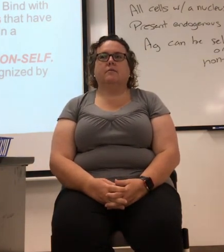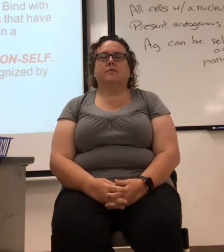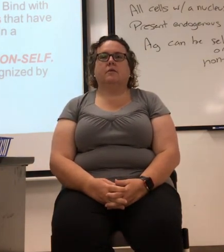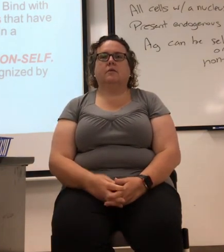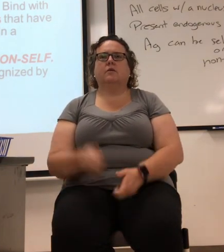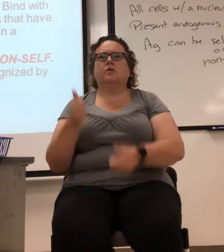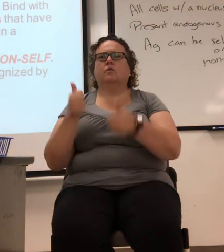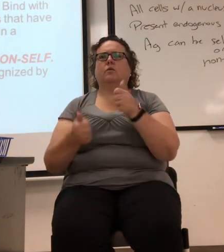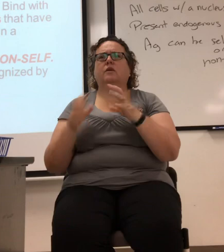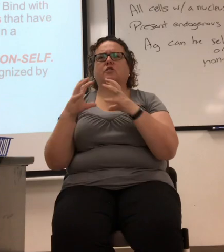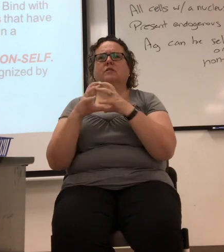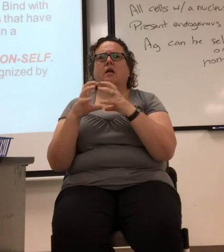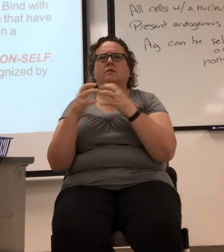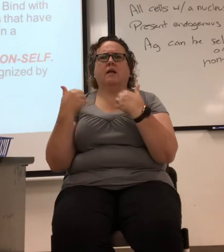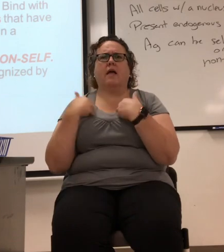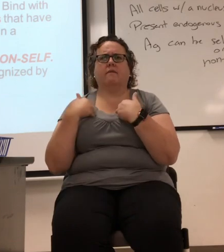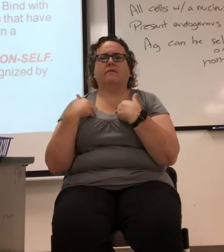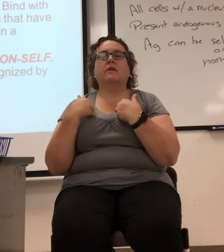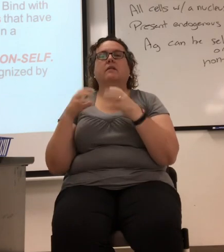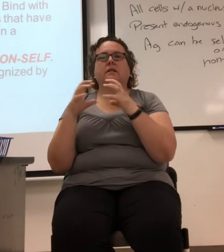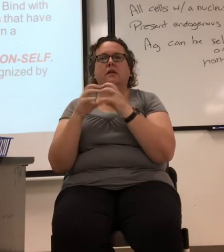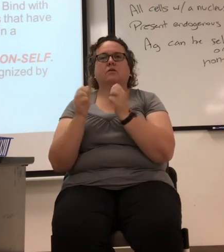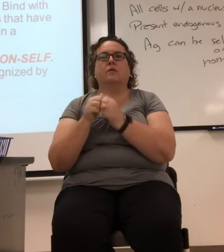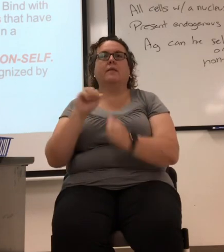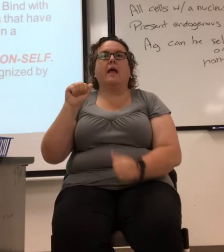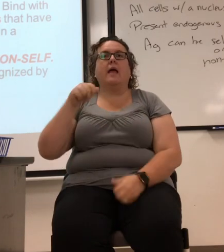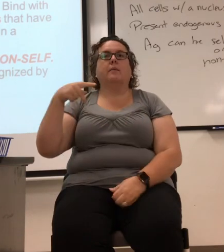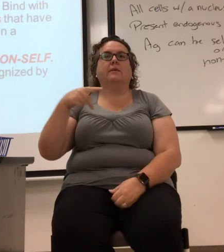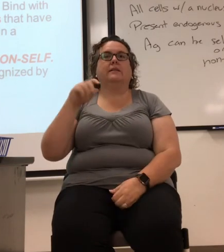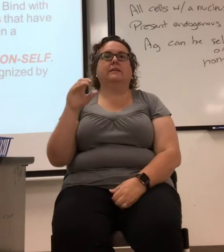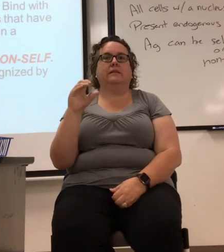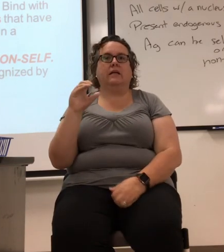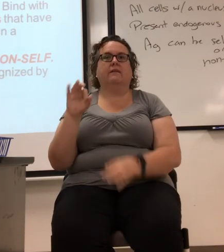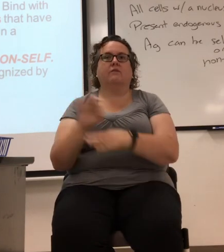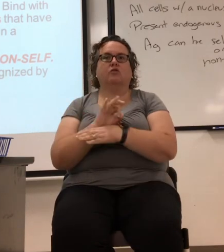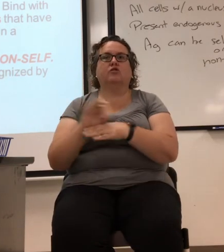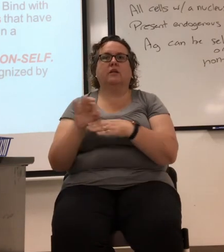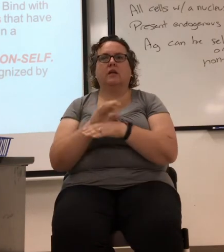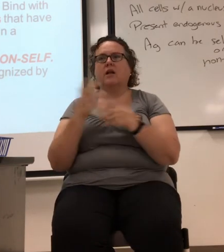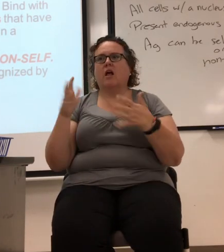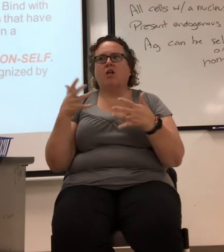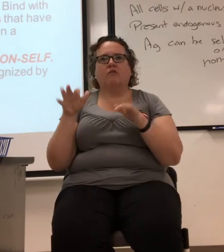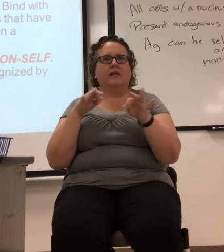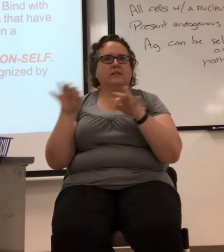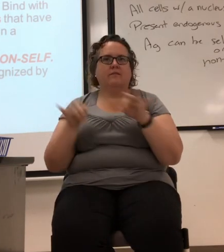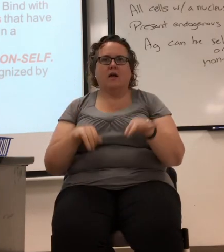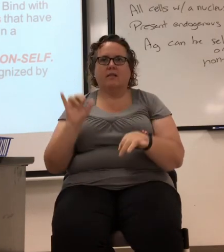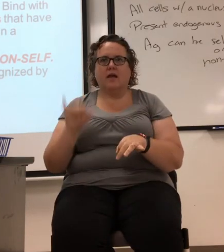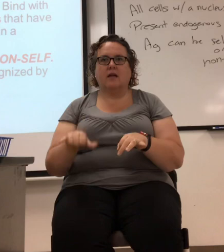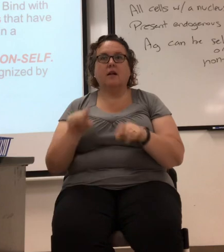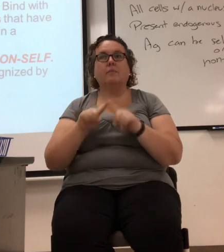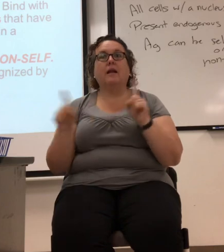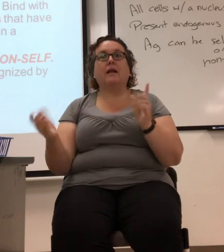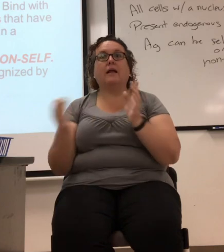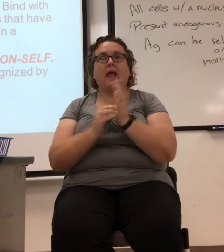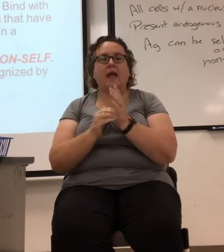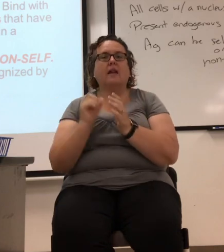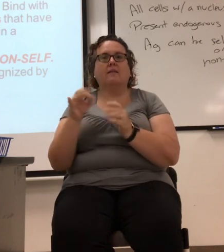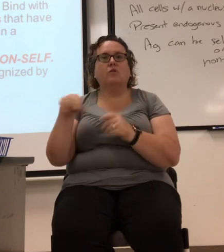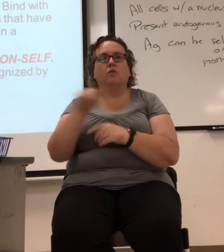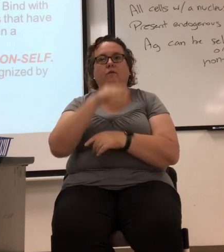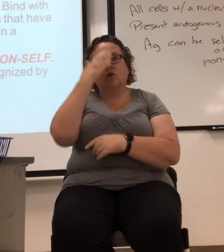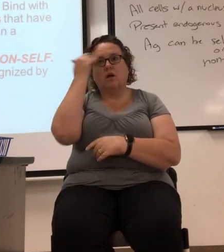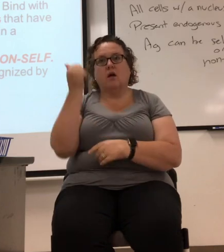Which cells have it? The cells with the APC function. And I already defined it. But with right here again, if you forgot,